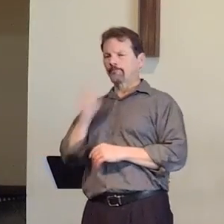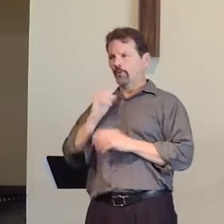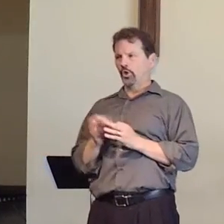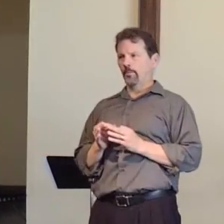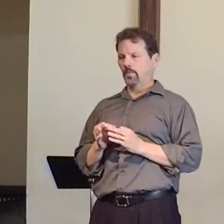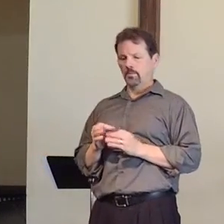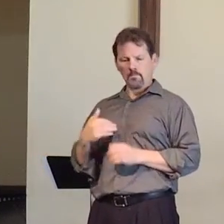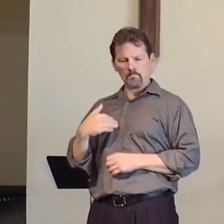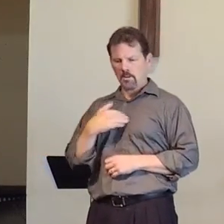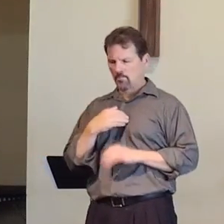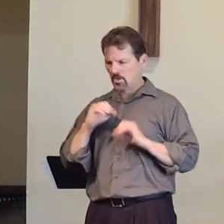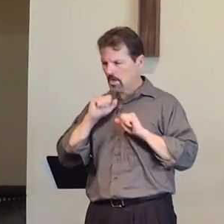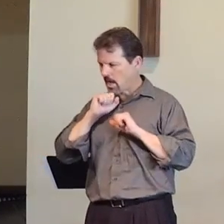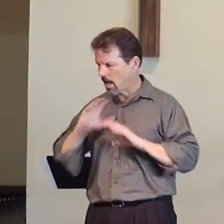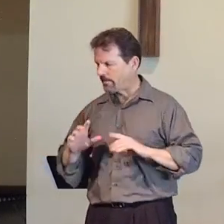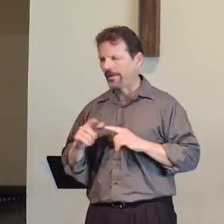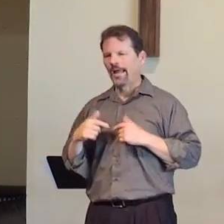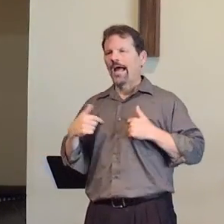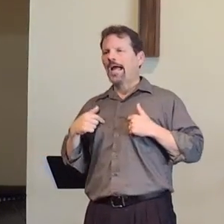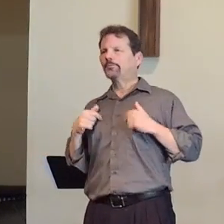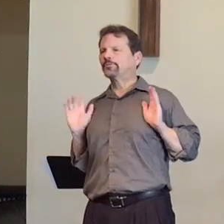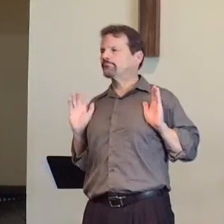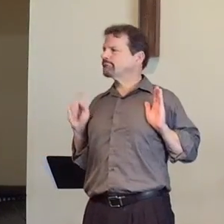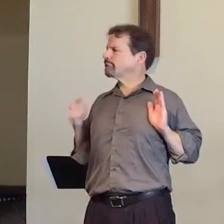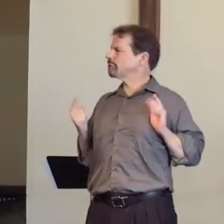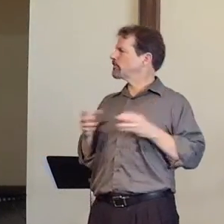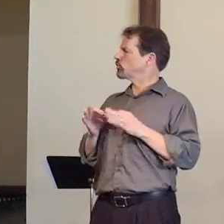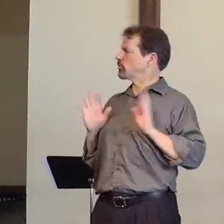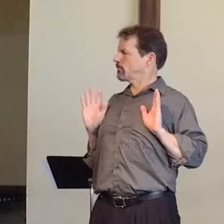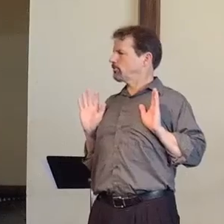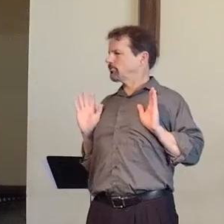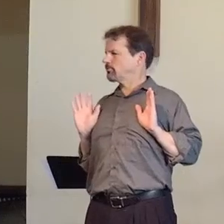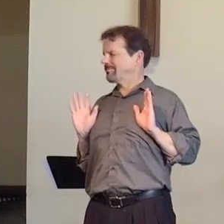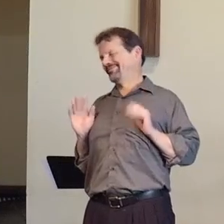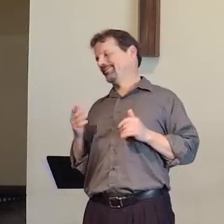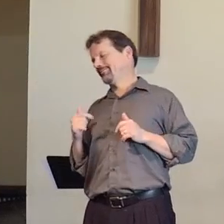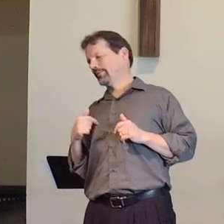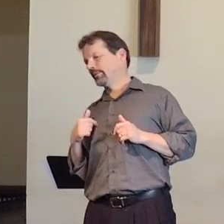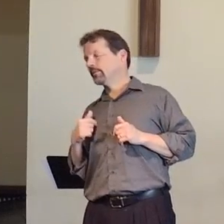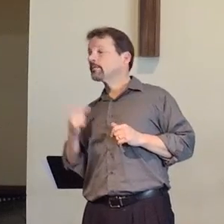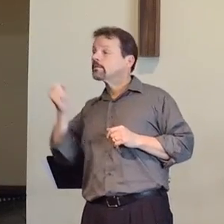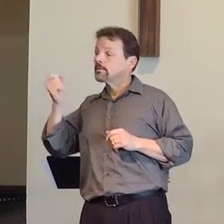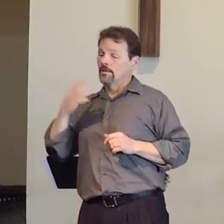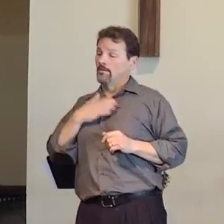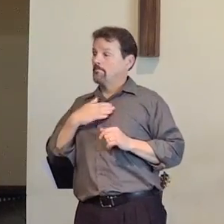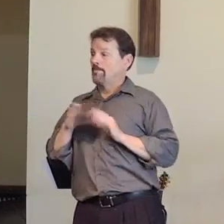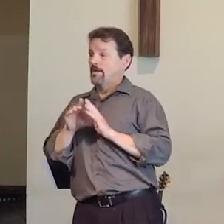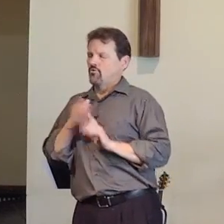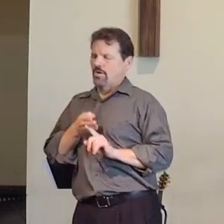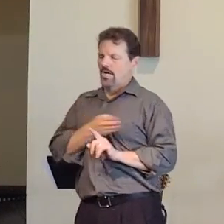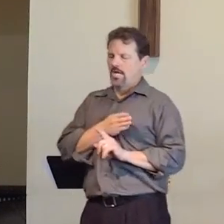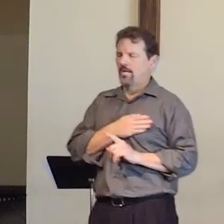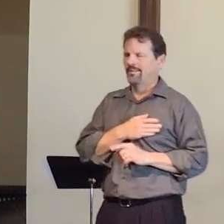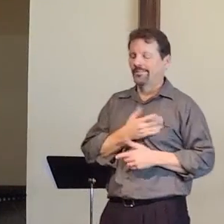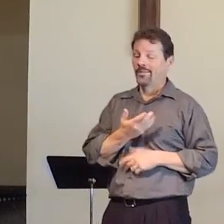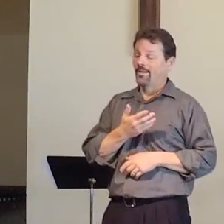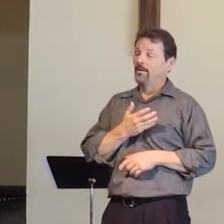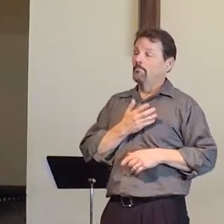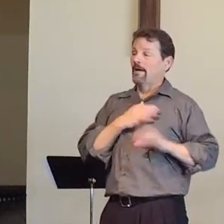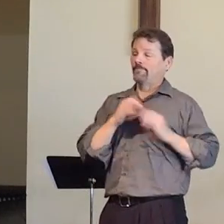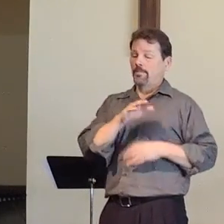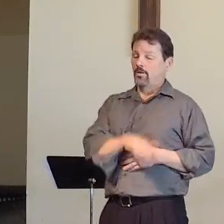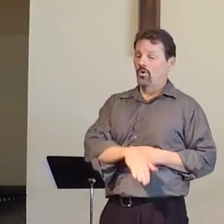had nothing to do with this place, I was just the interpreter. So, a little background about me, I didn't grow up in a Christian family, and that's putting it